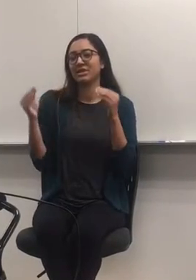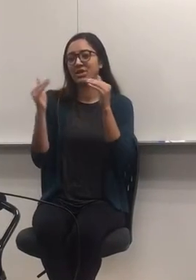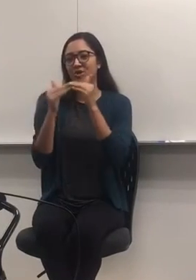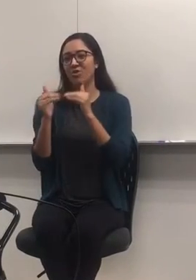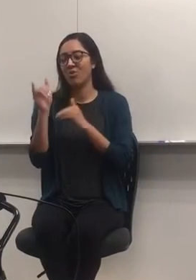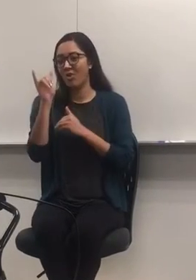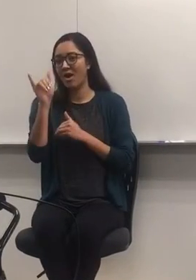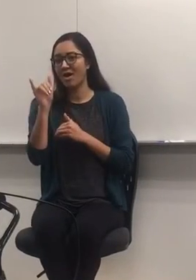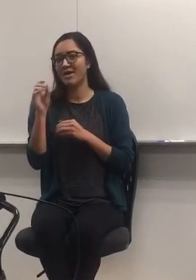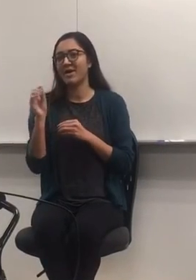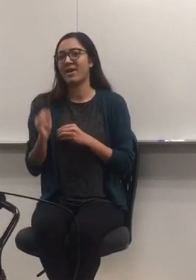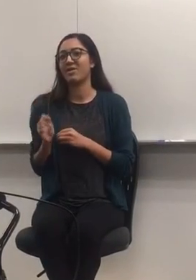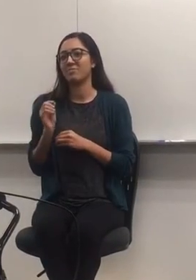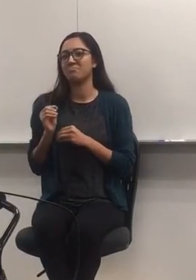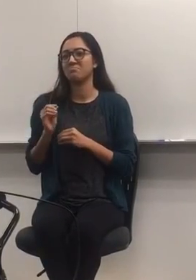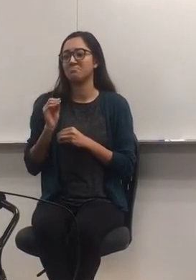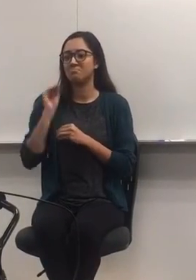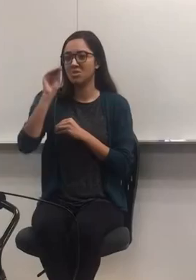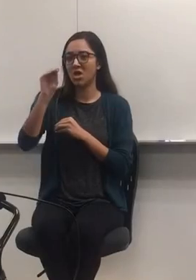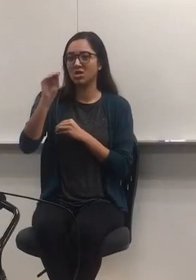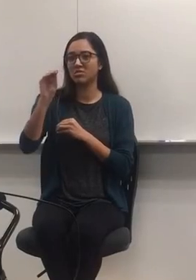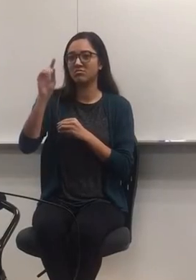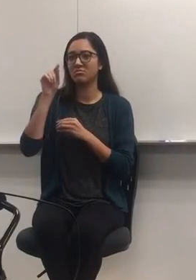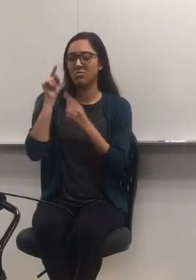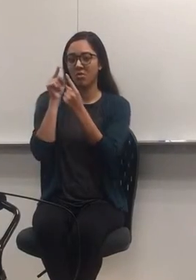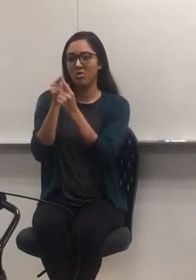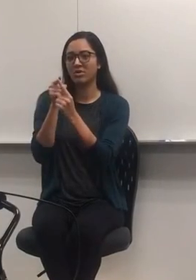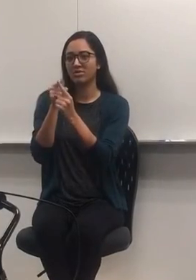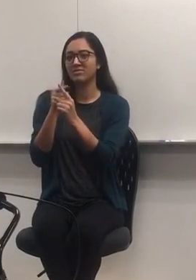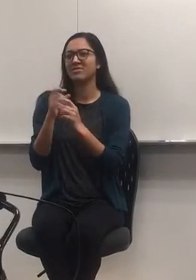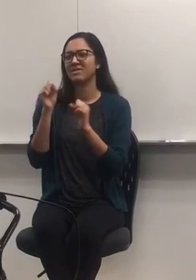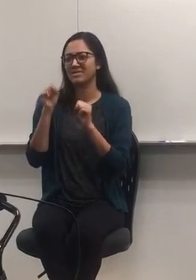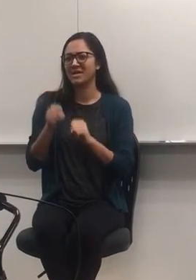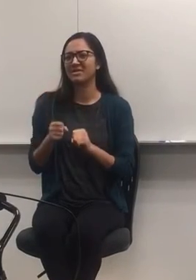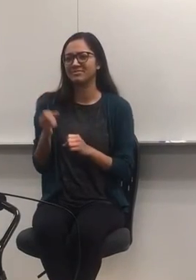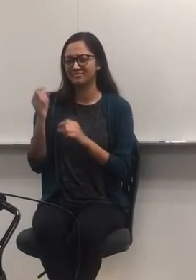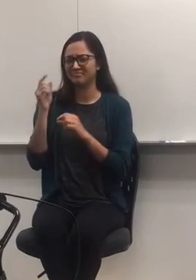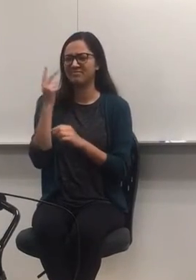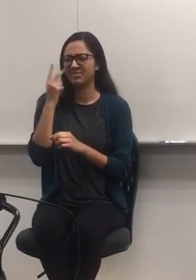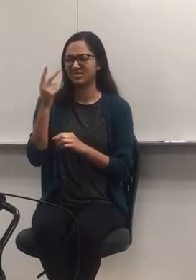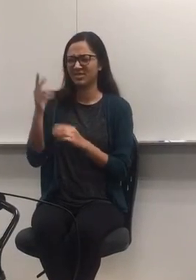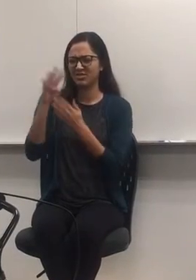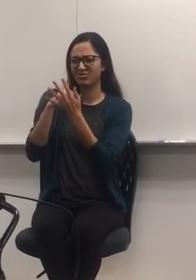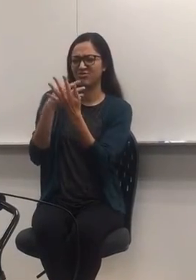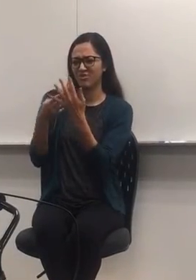those points, you should get an idea of what the graphs look like here, okay? So,